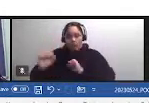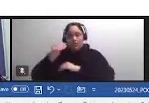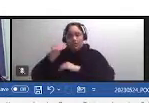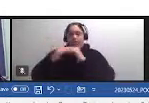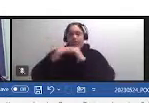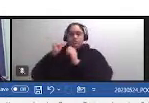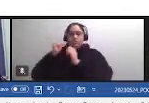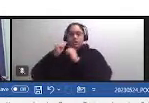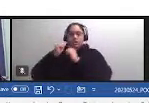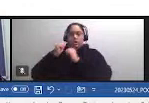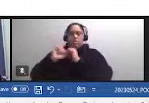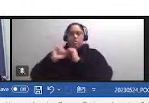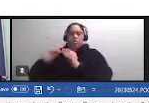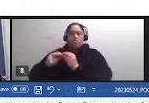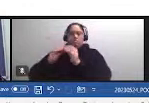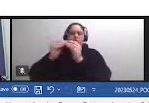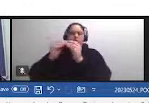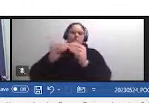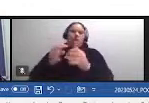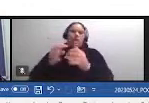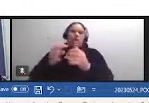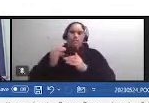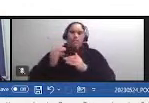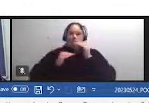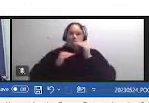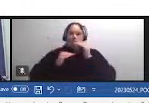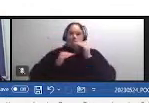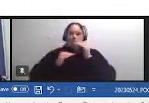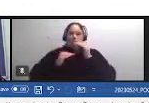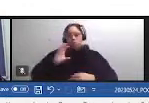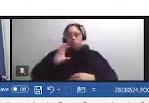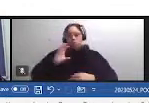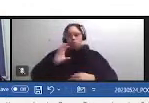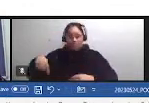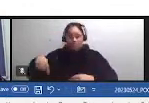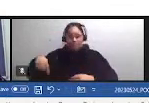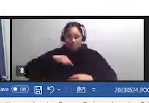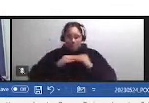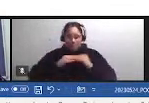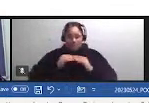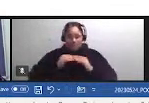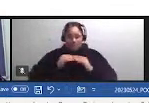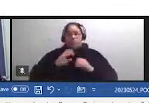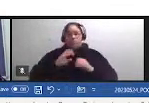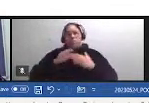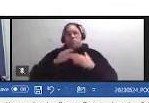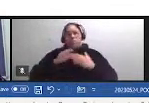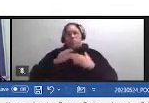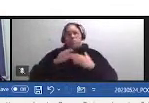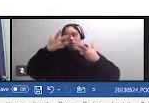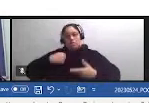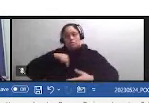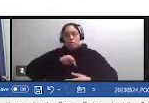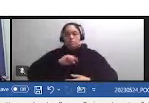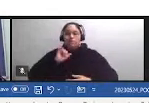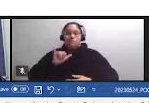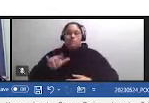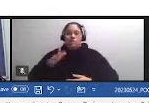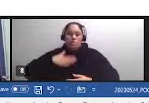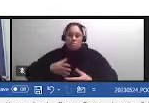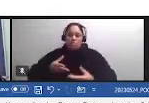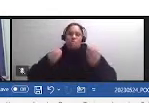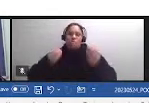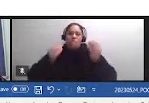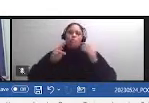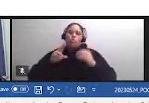Infrastructure maintains the building of WCPP, Chair. So the members indicated that that they would like to